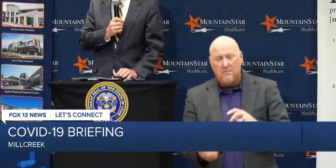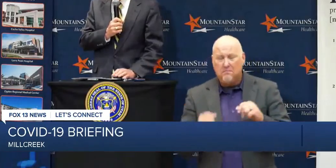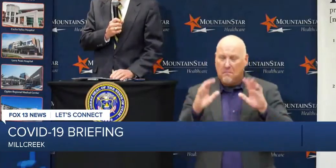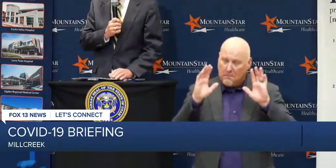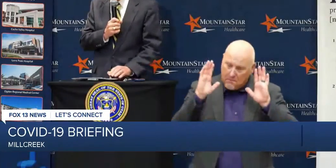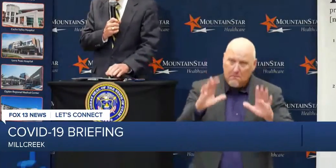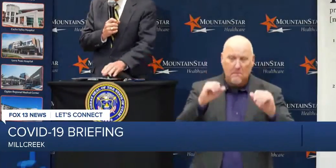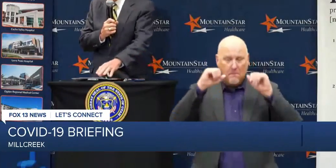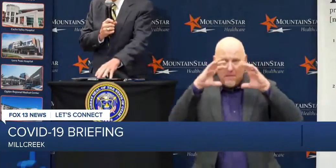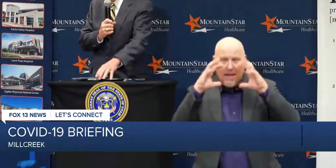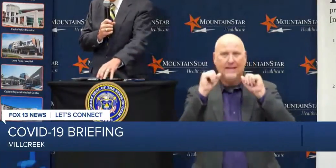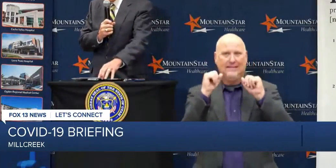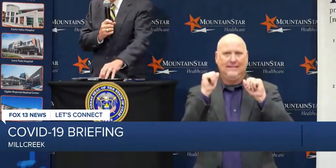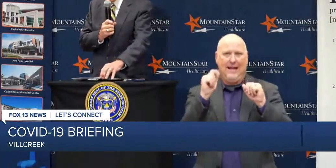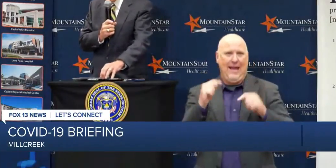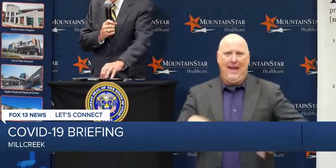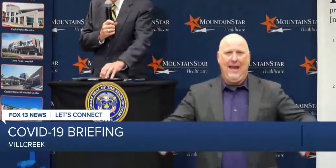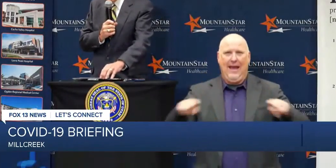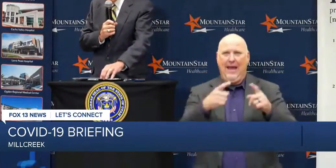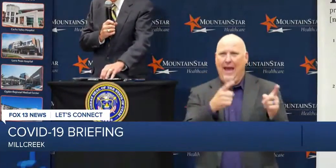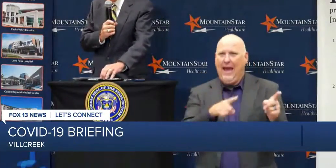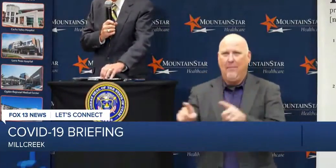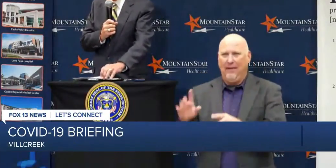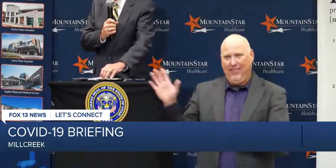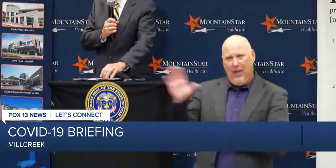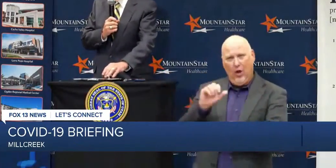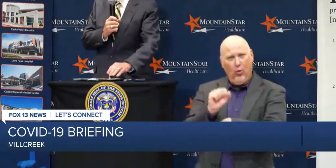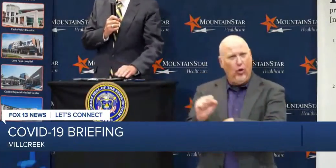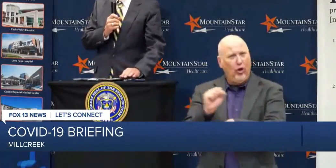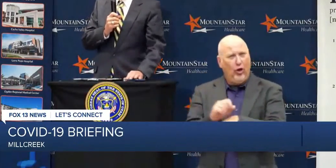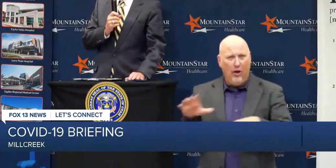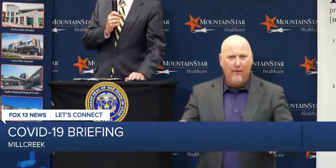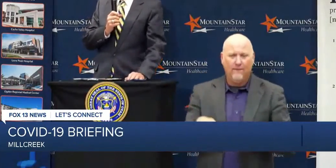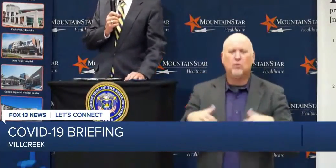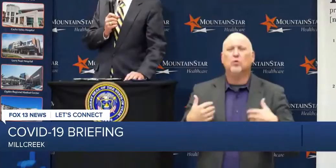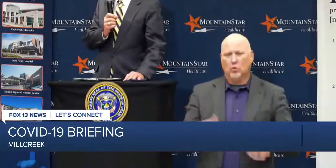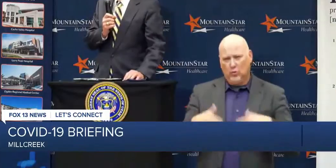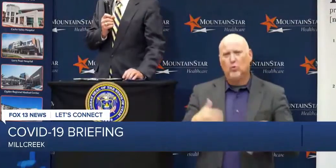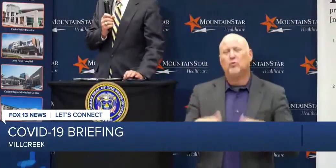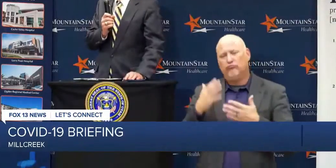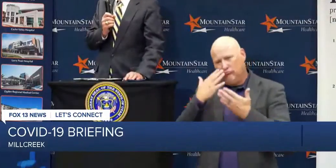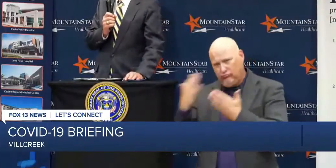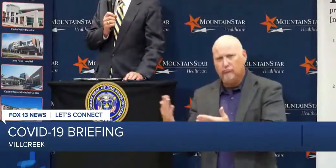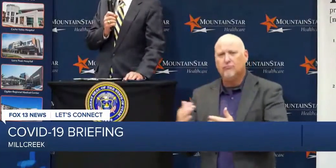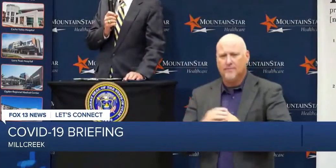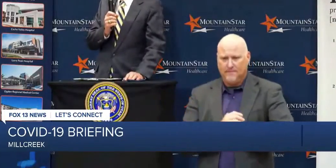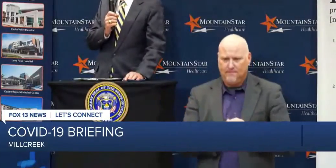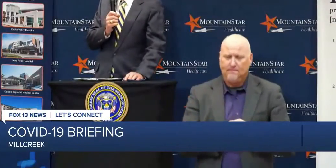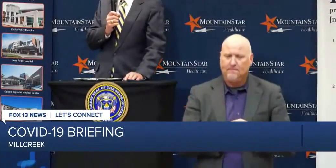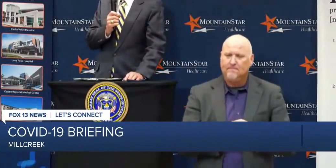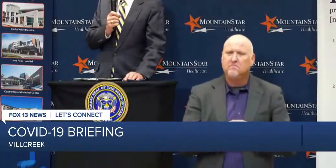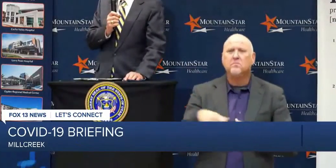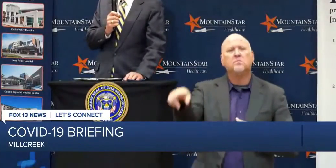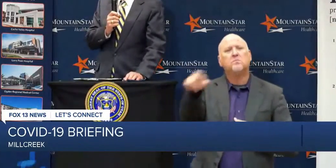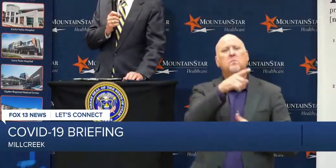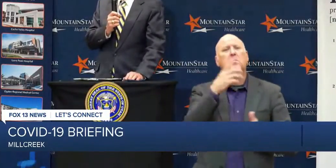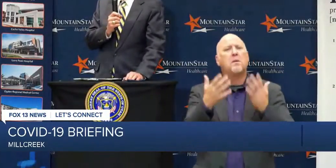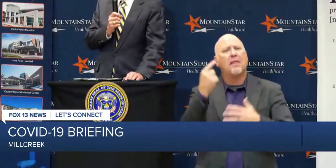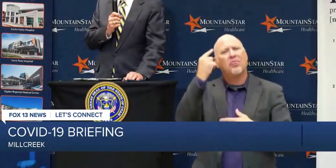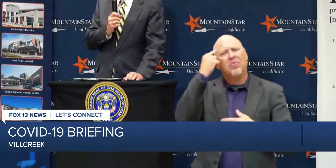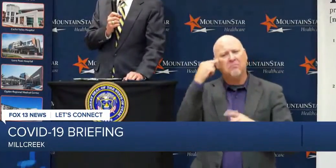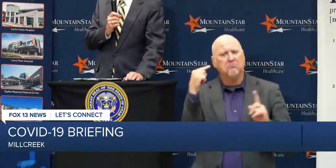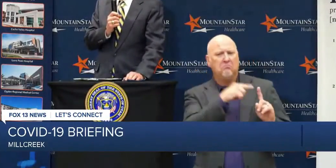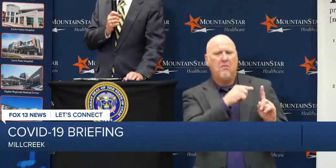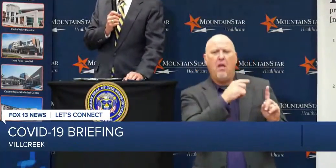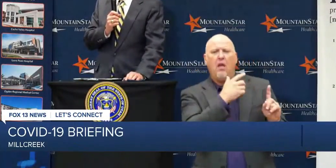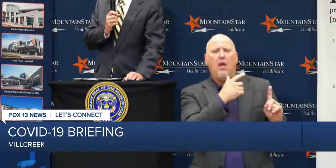constantly do it. And we're very, very grateful for their sacrifice. You might think of hospital beds, especially intensive care